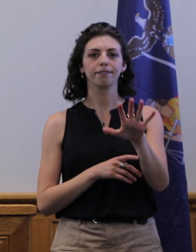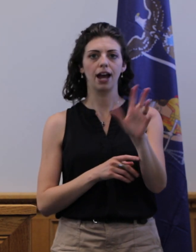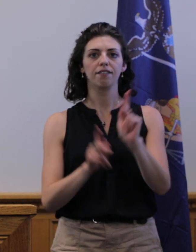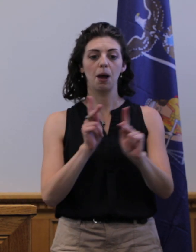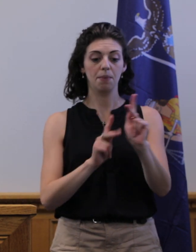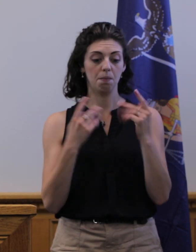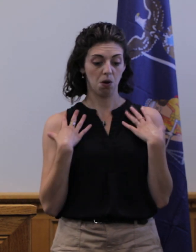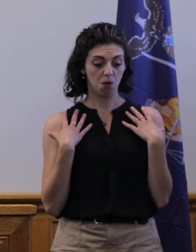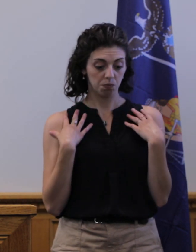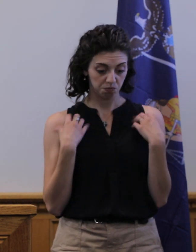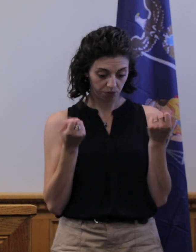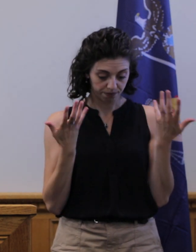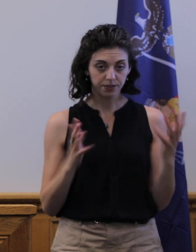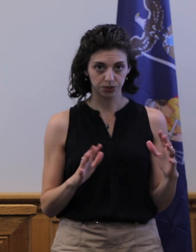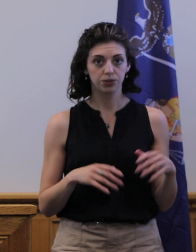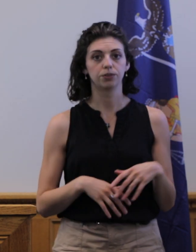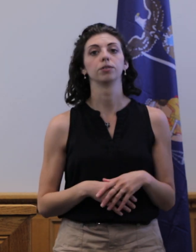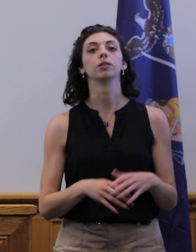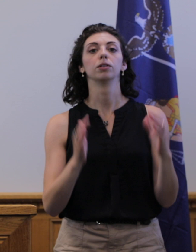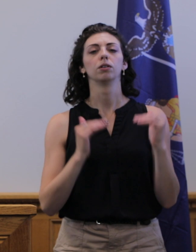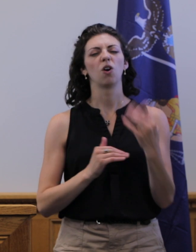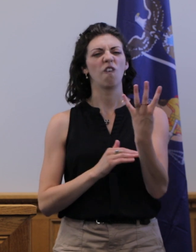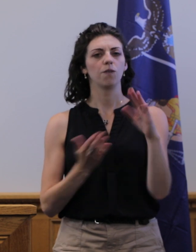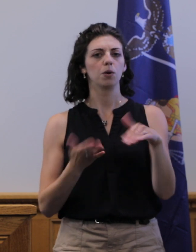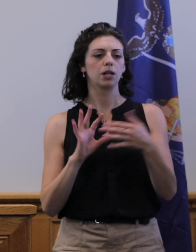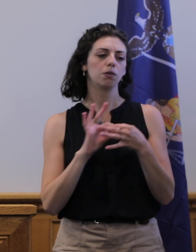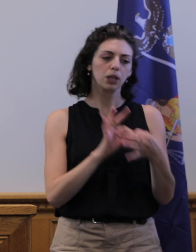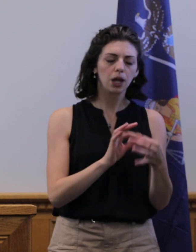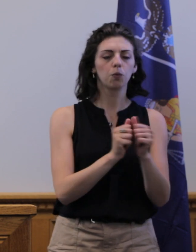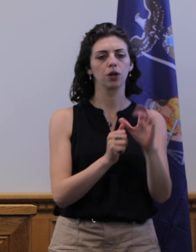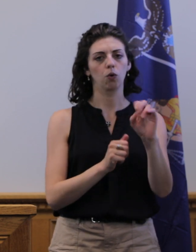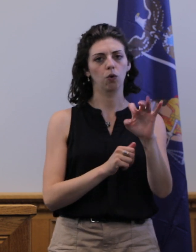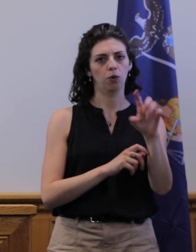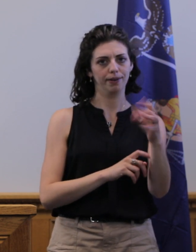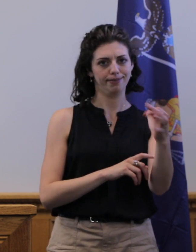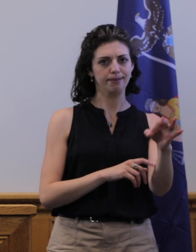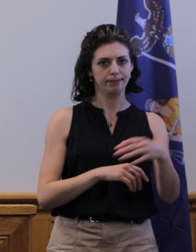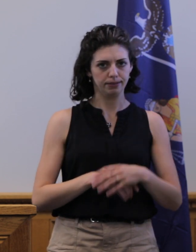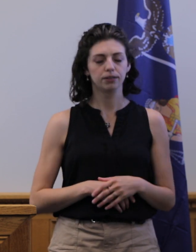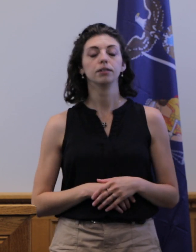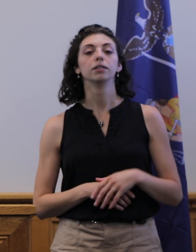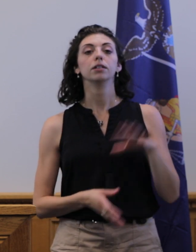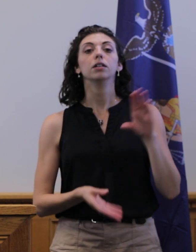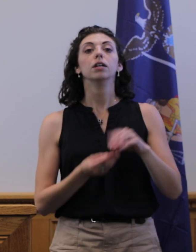have recovered from COVID-19. We have 4 deaths related to COVID-19.